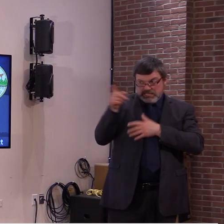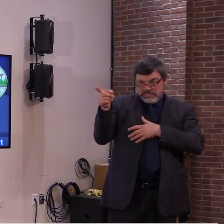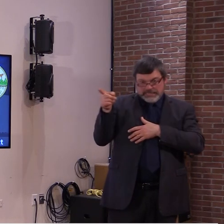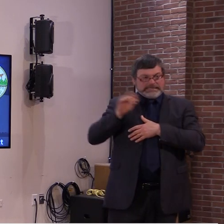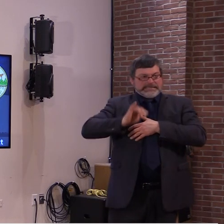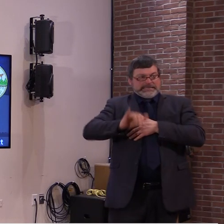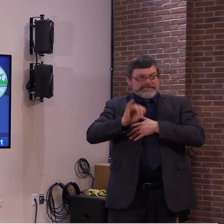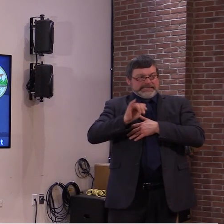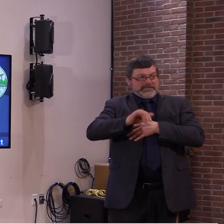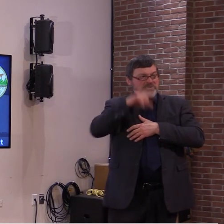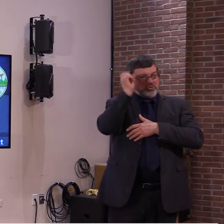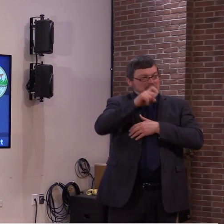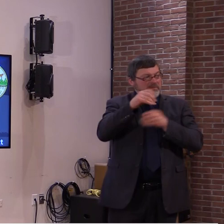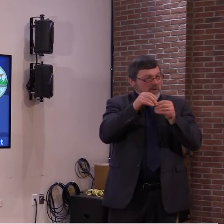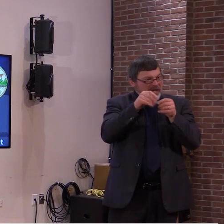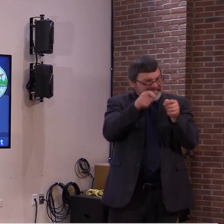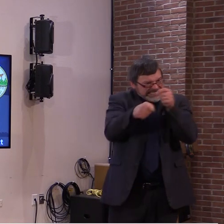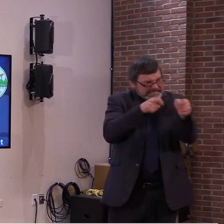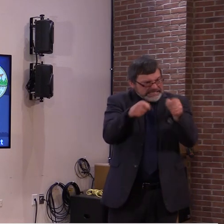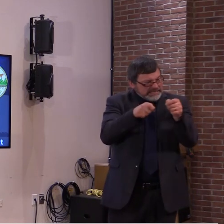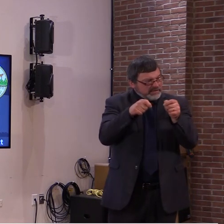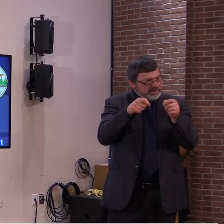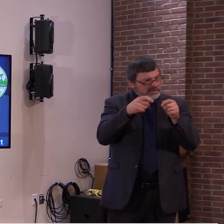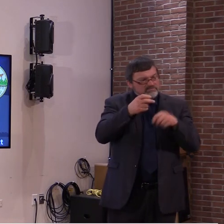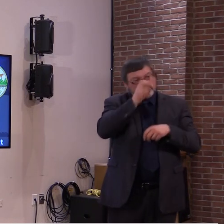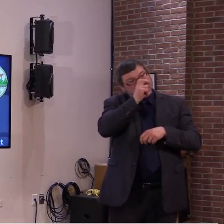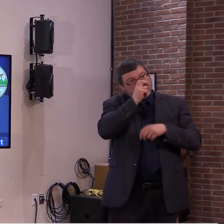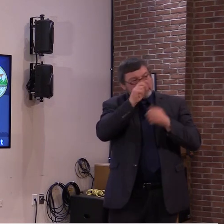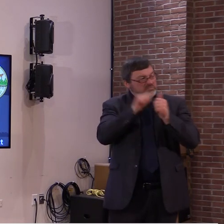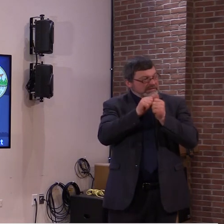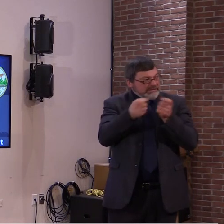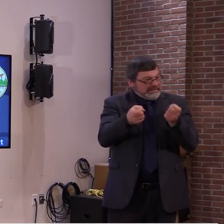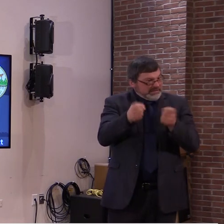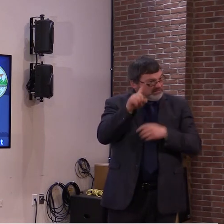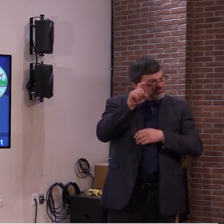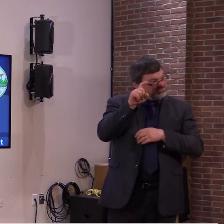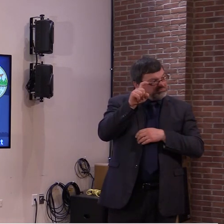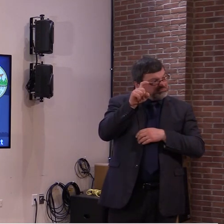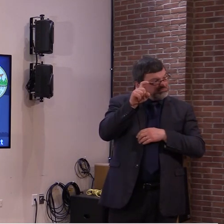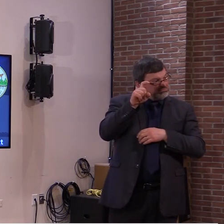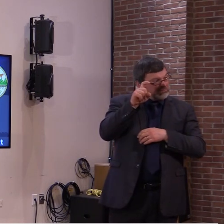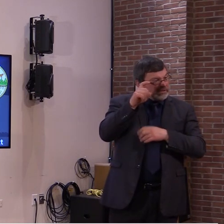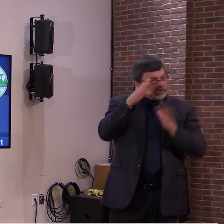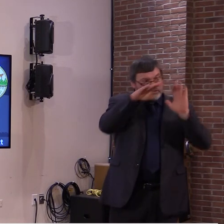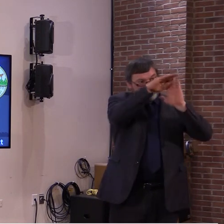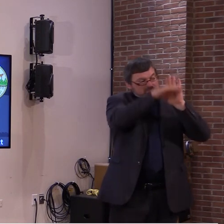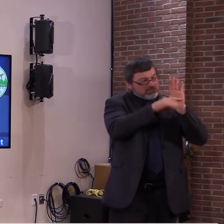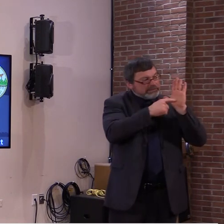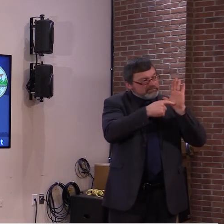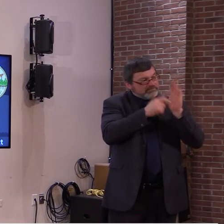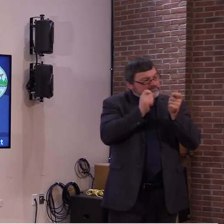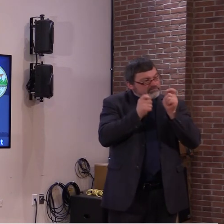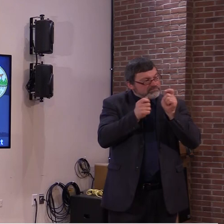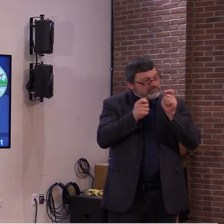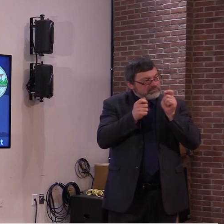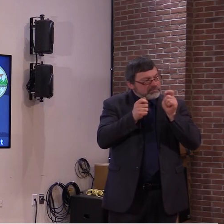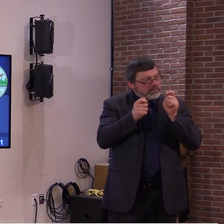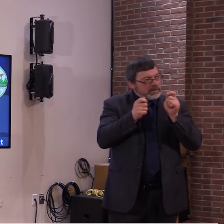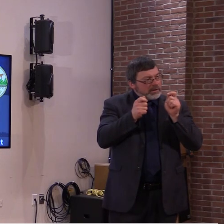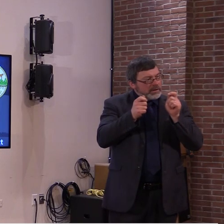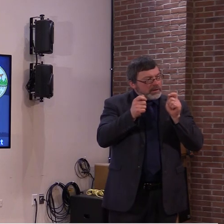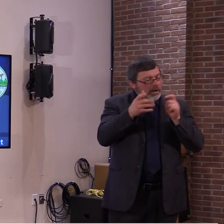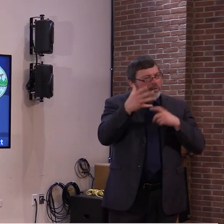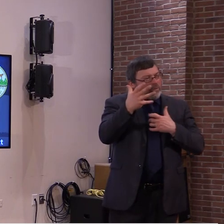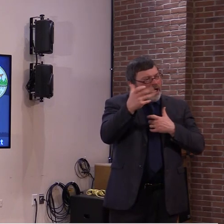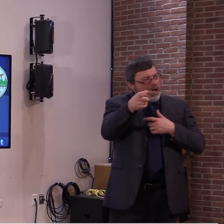to that, is there any more that can be done to confirm out-of-state compliance with quarantine requirements other than